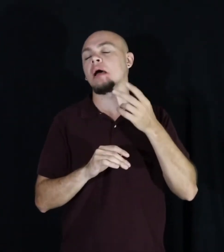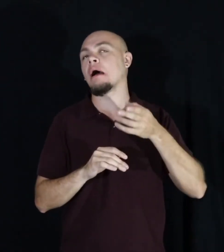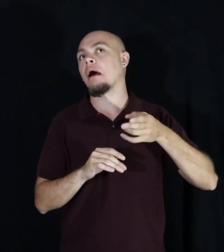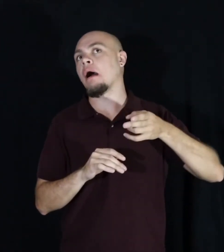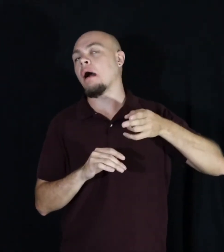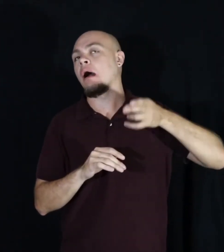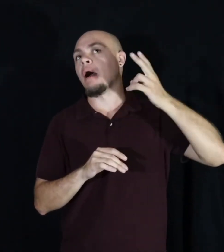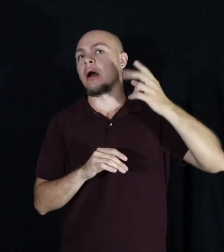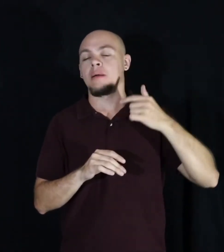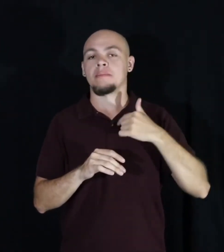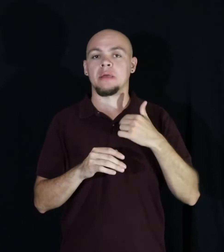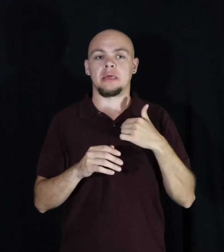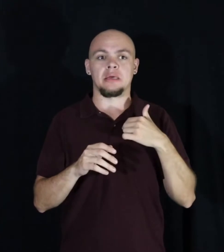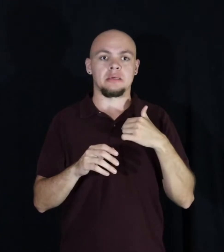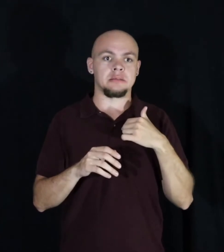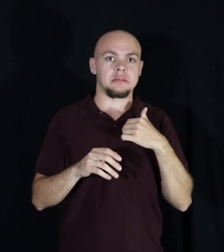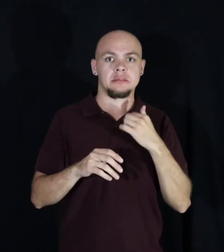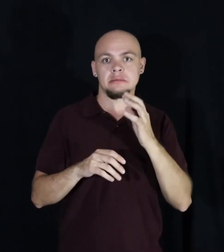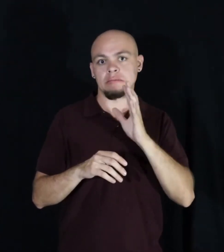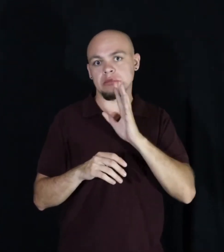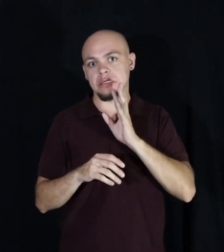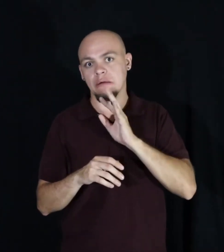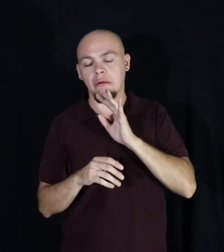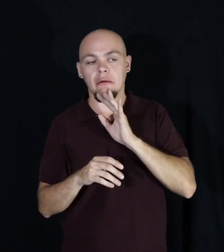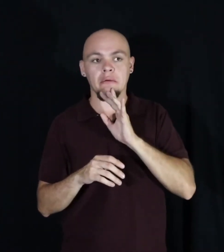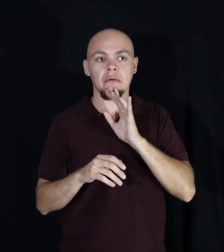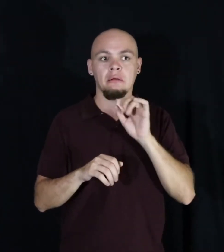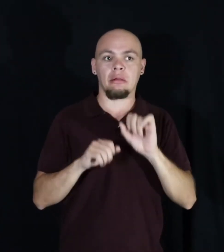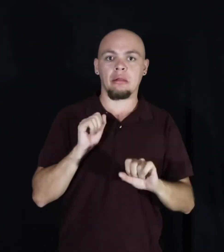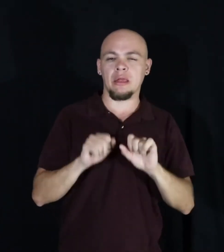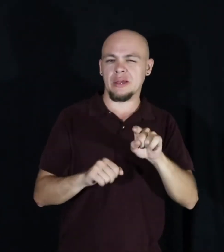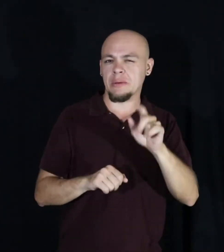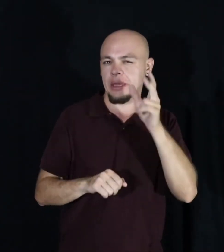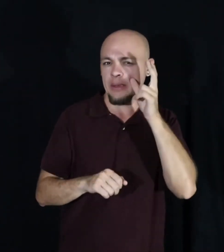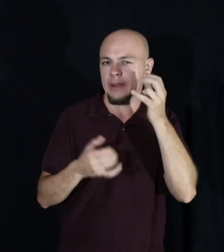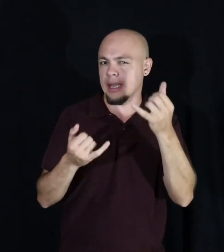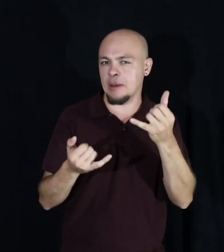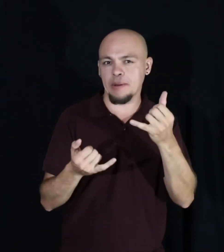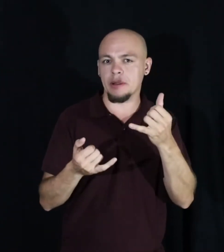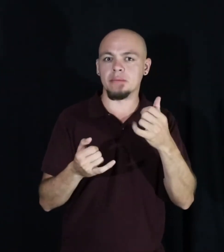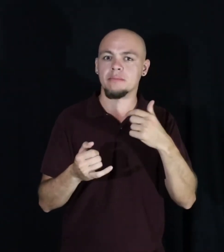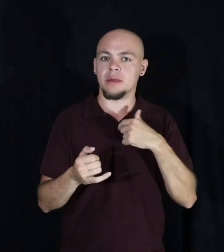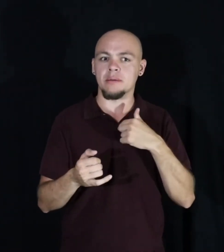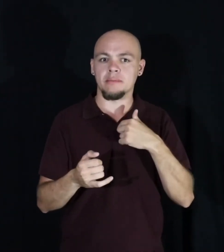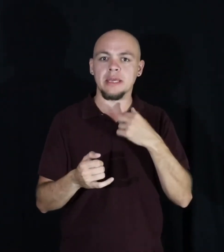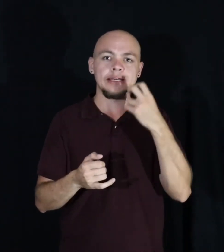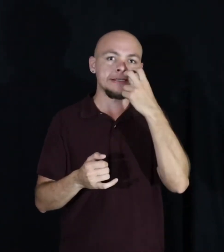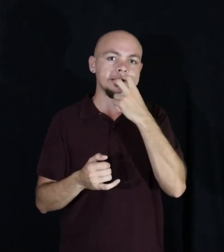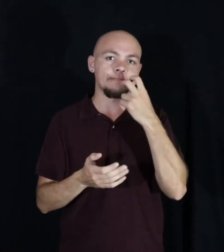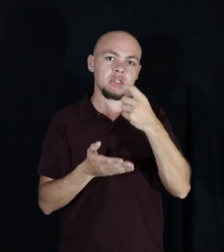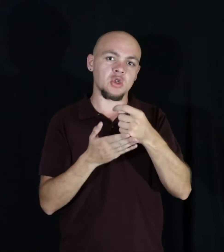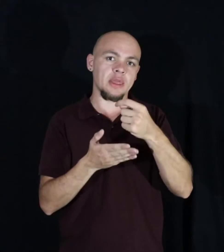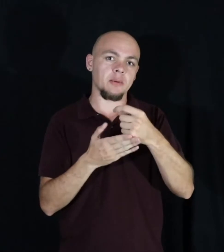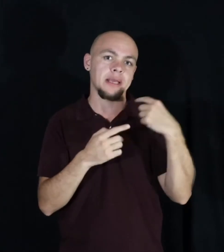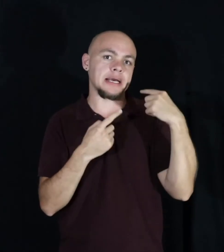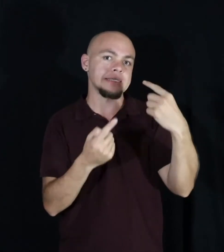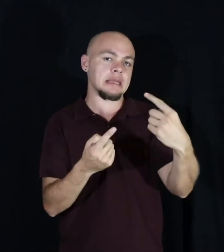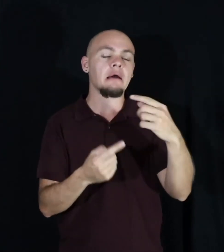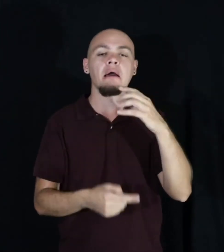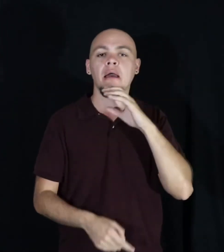also very self-conscious about how I talked. And I know you don't really hear it now, but I was in speech therapy till I was 15 years